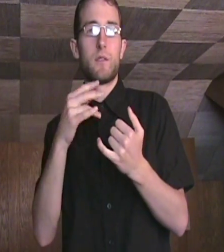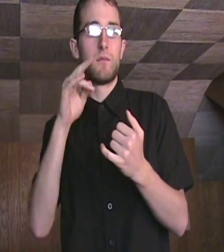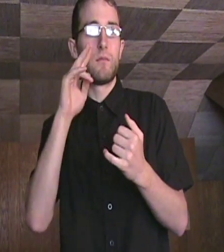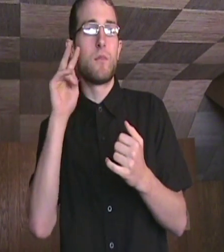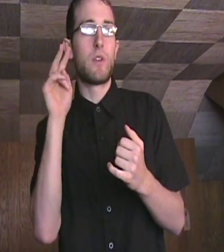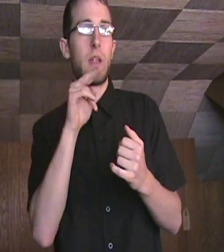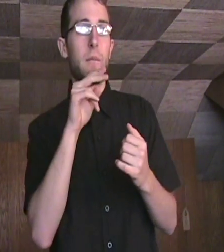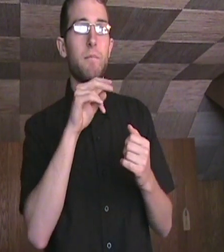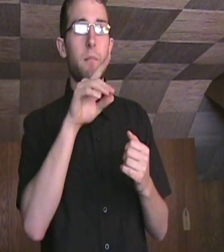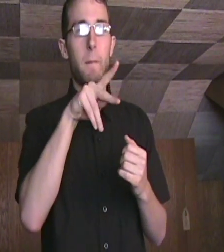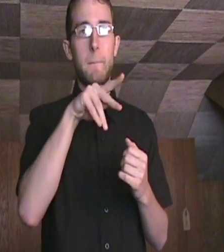Yep.